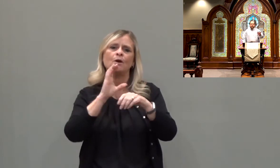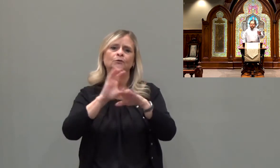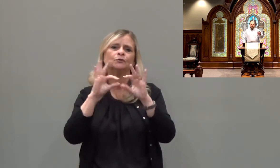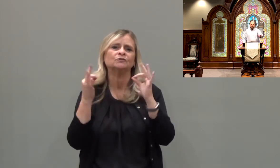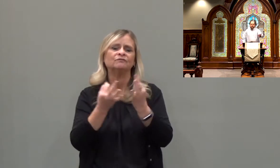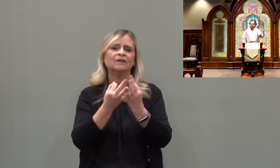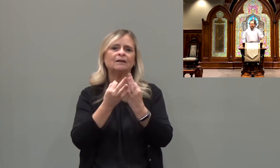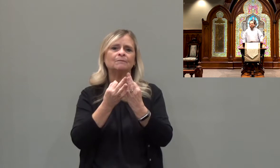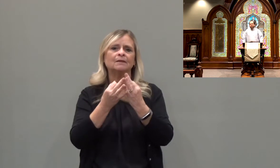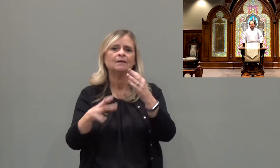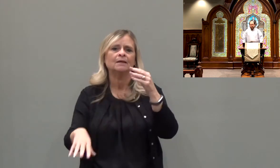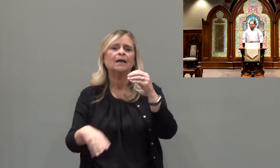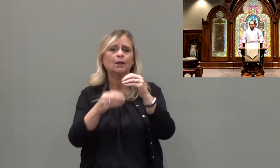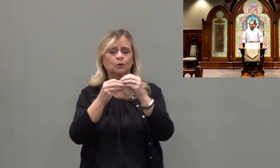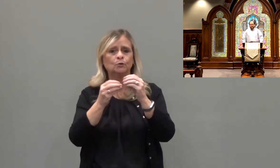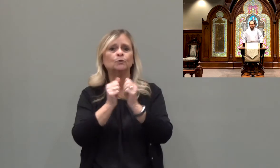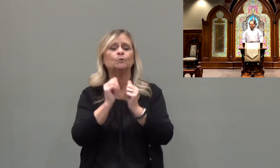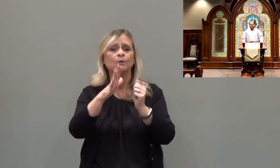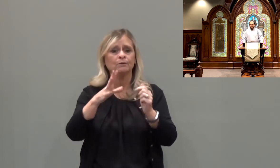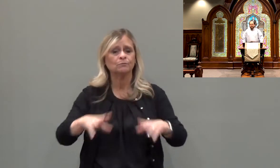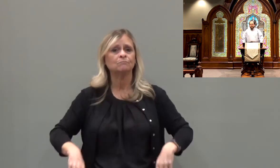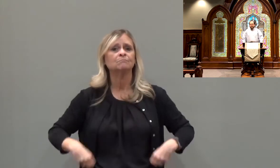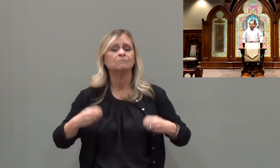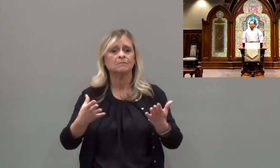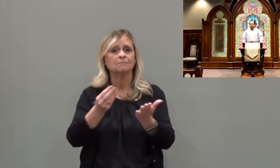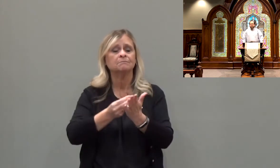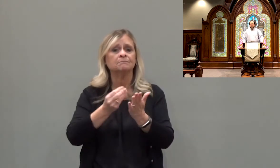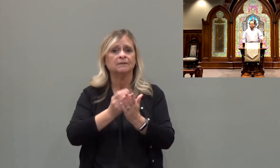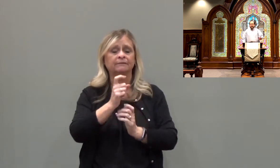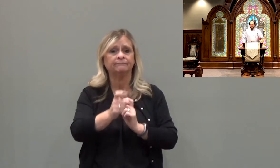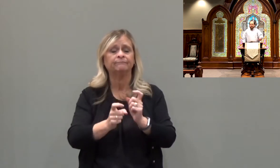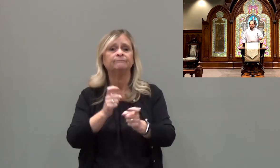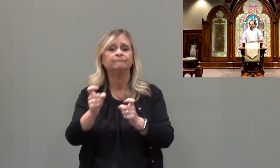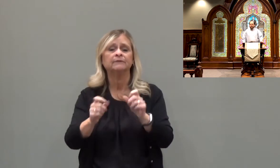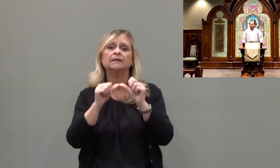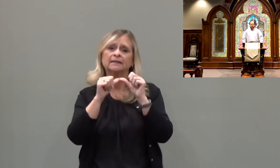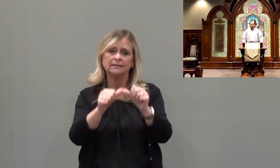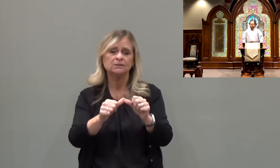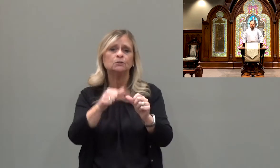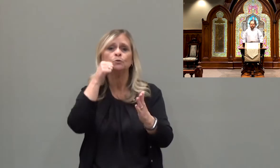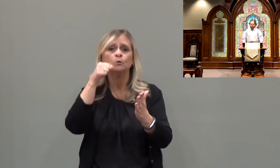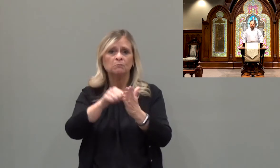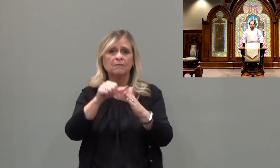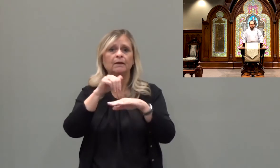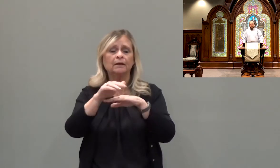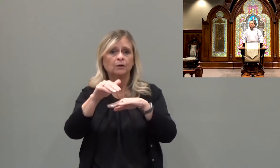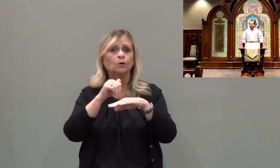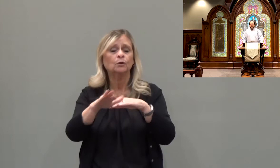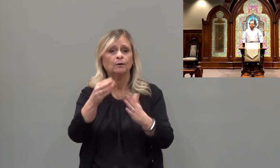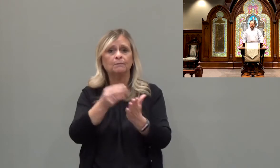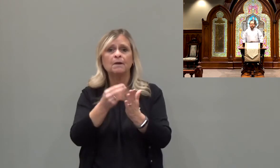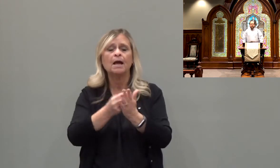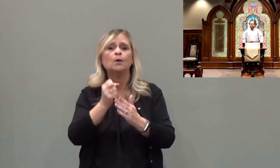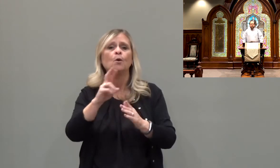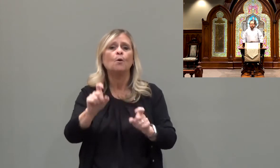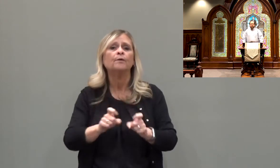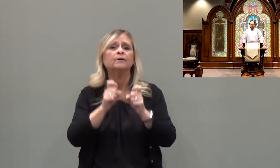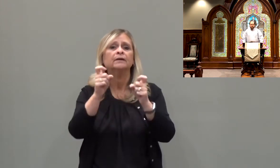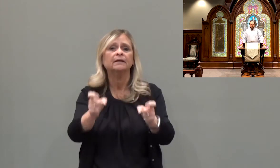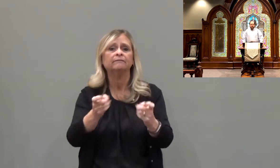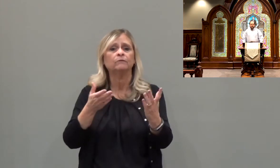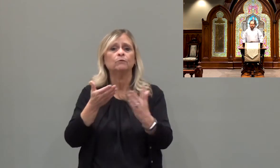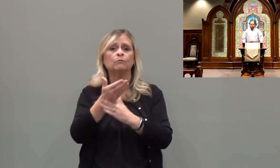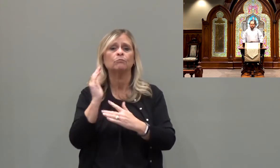your giving of your tithes and offerings. You can continue to mail offerings to the church office or to give them through